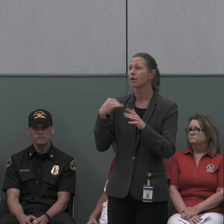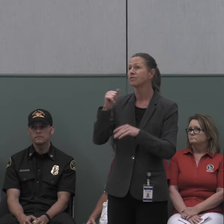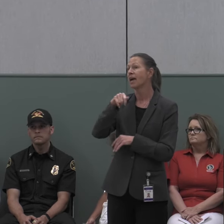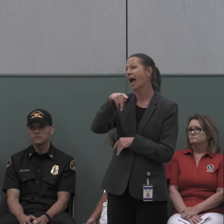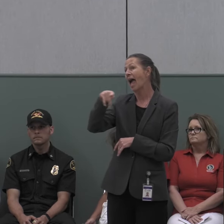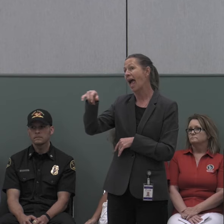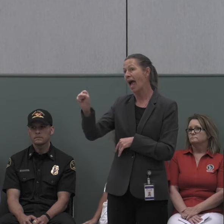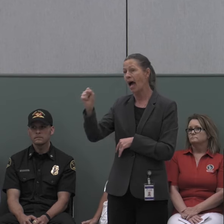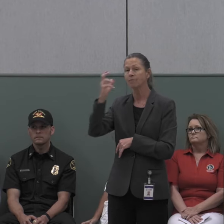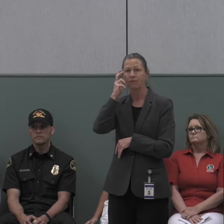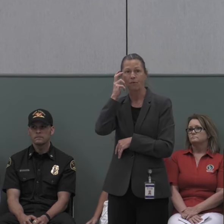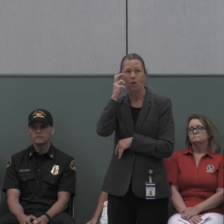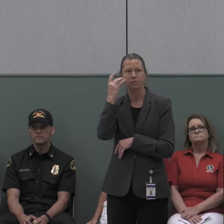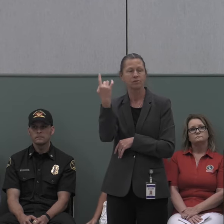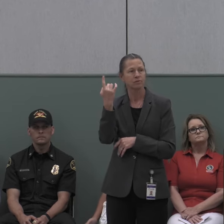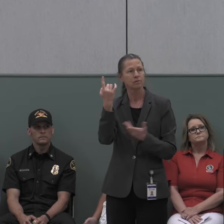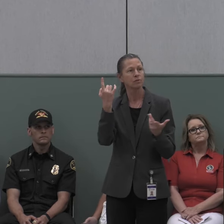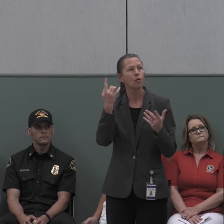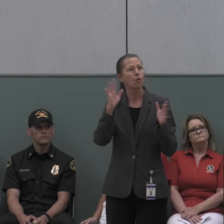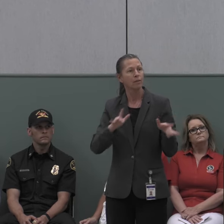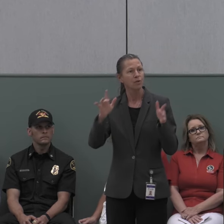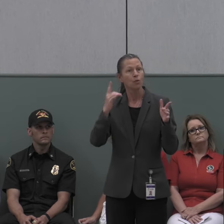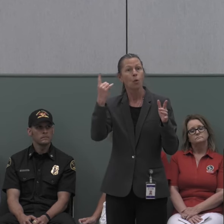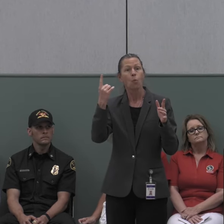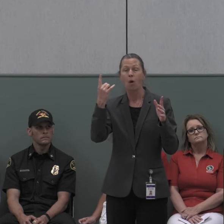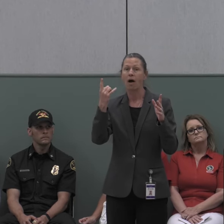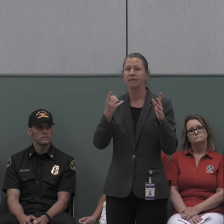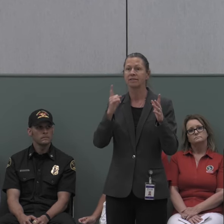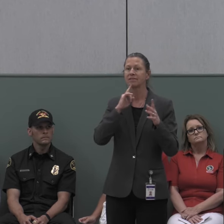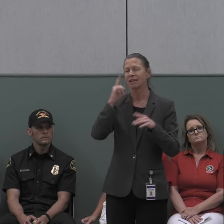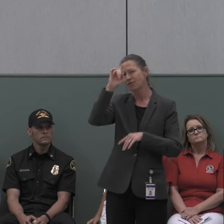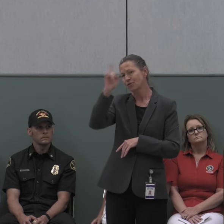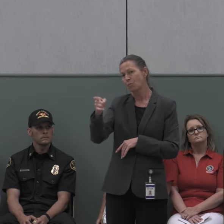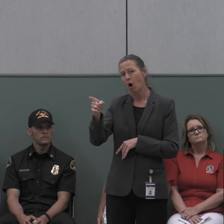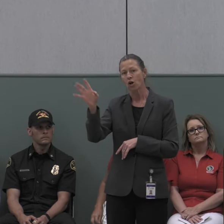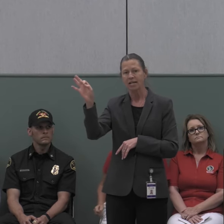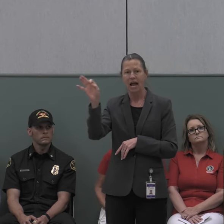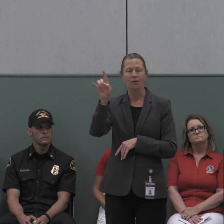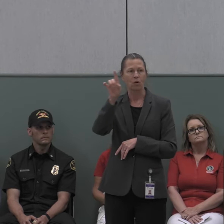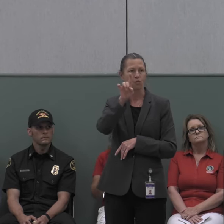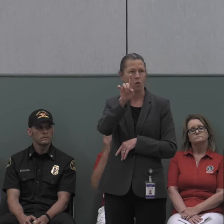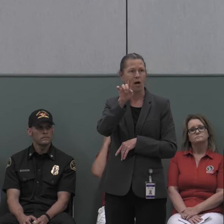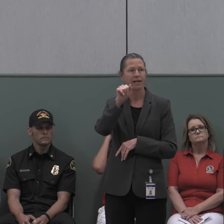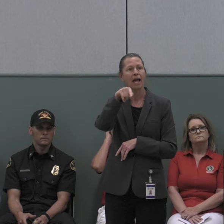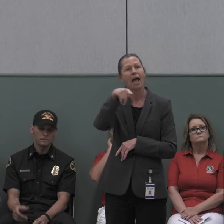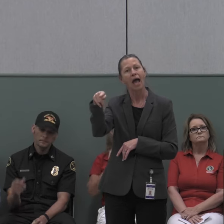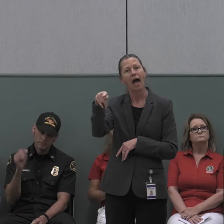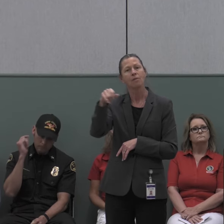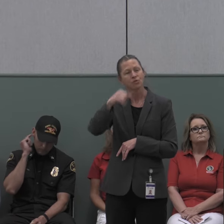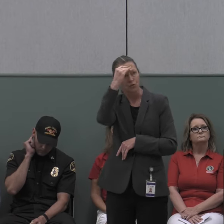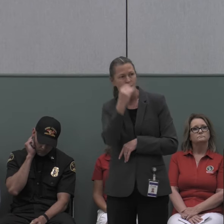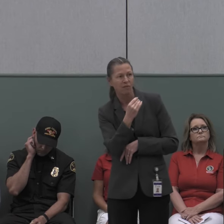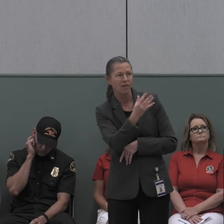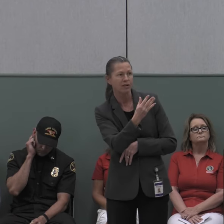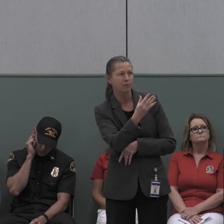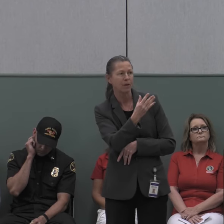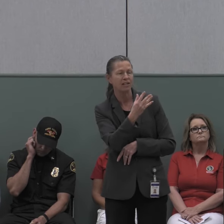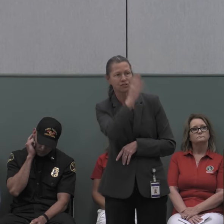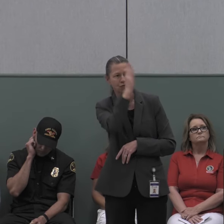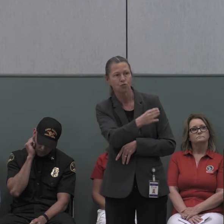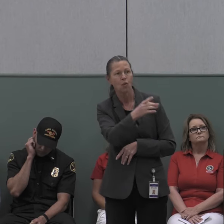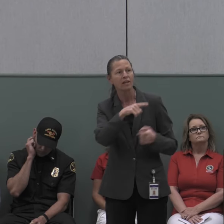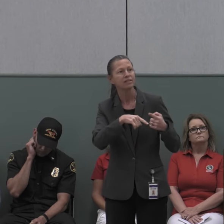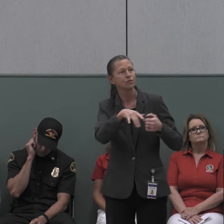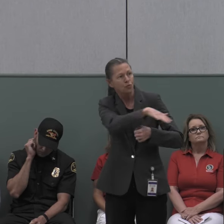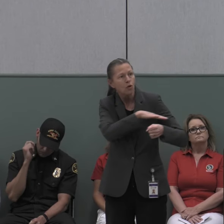one particular one I would like to mention is the Smart 911 app. It is a way for you to provide information directly to local